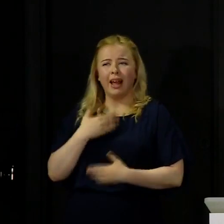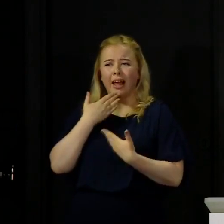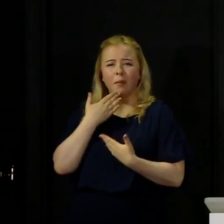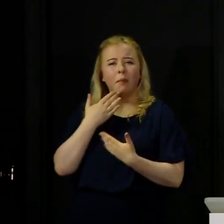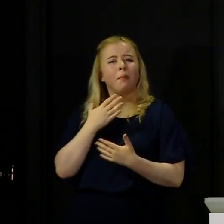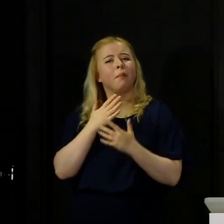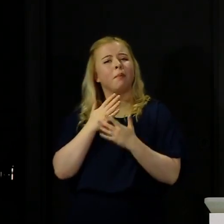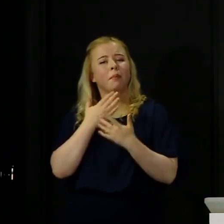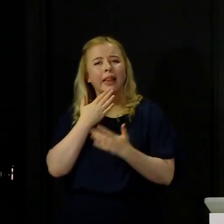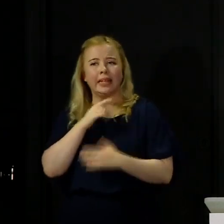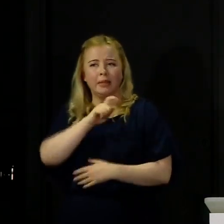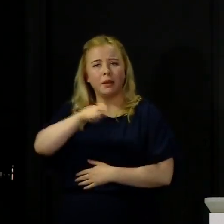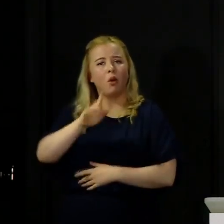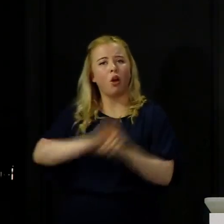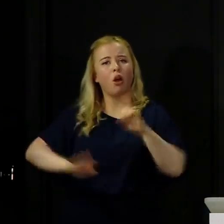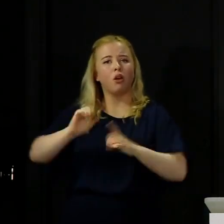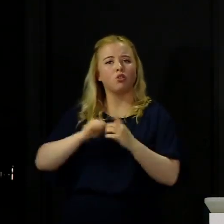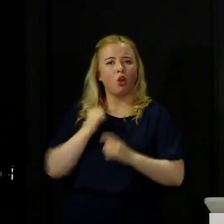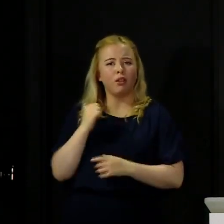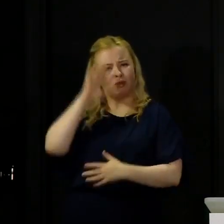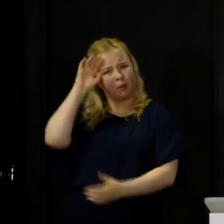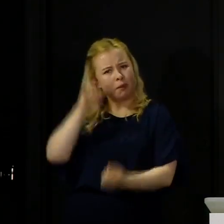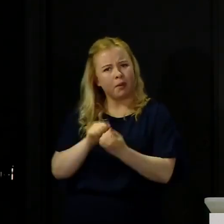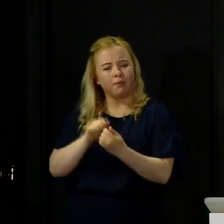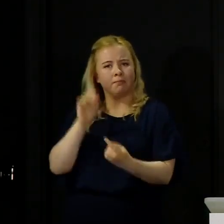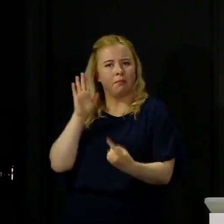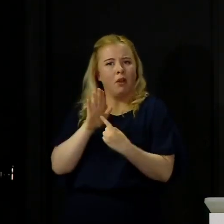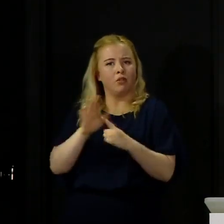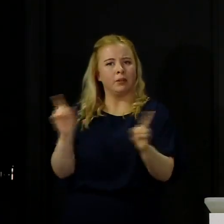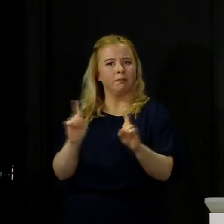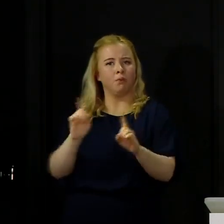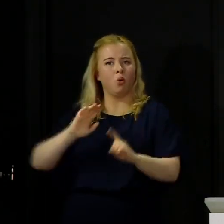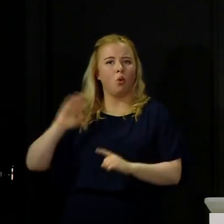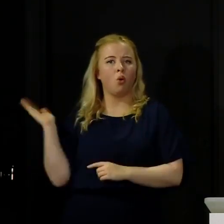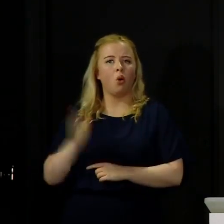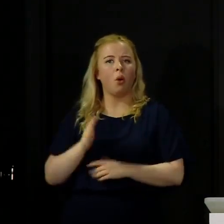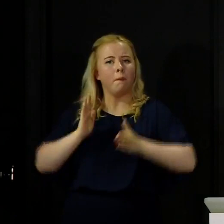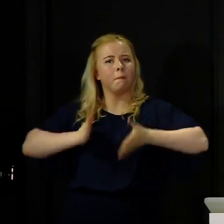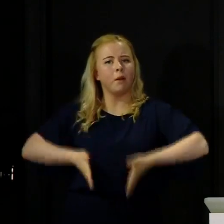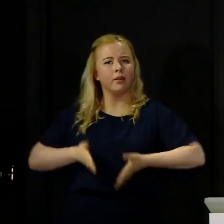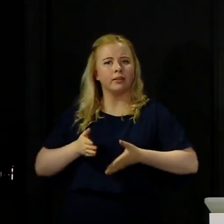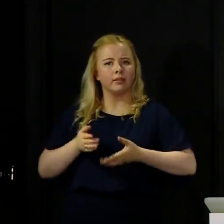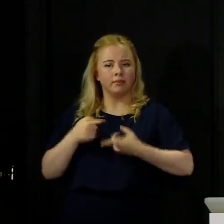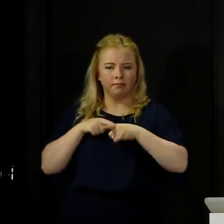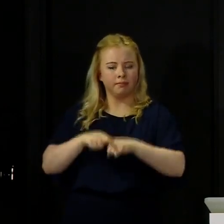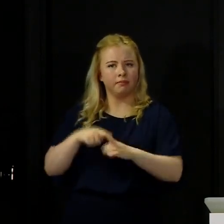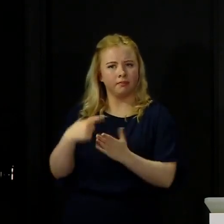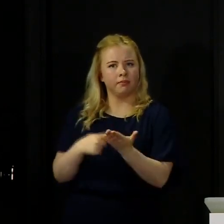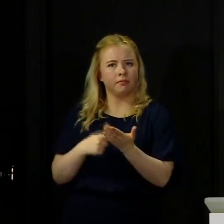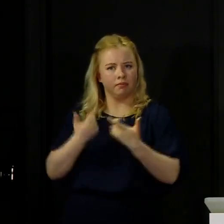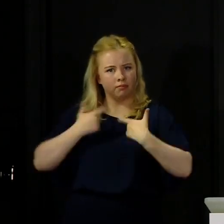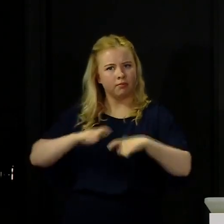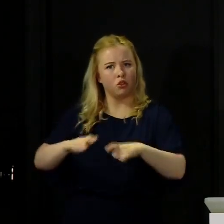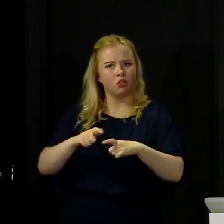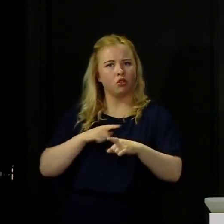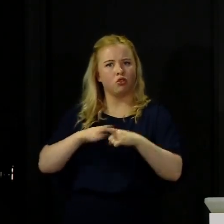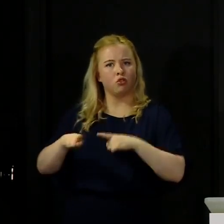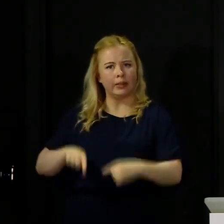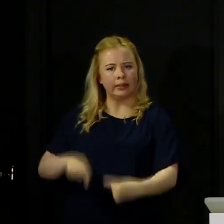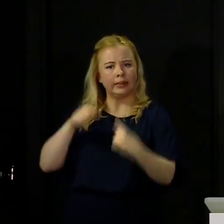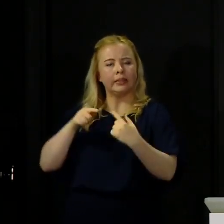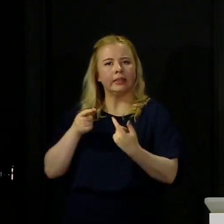country right now to remember the priority that all of us must attach to continuing to combat